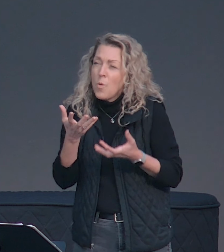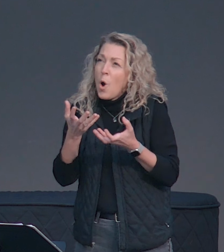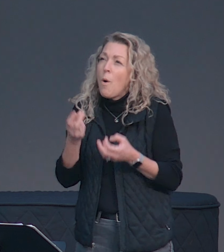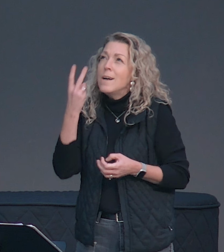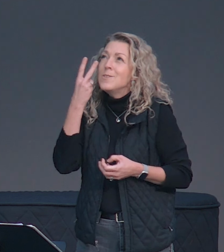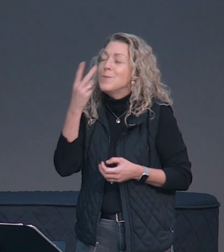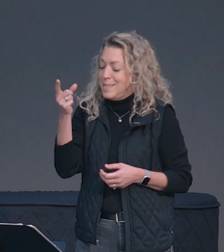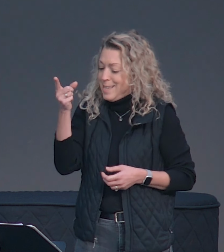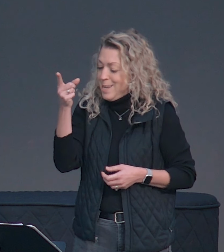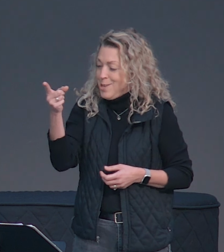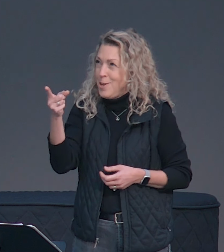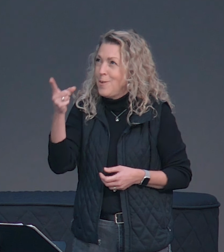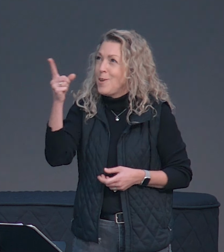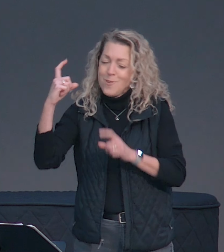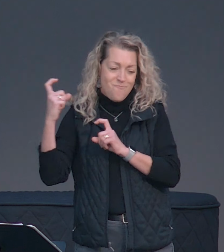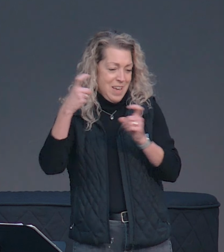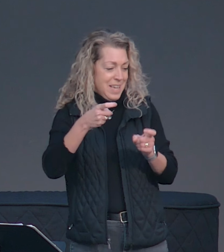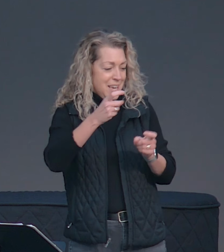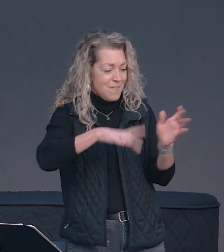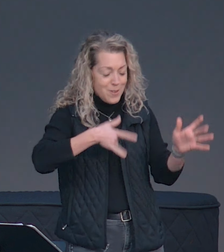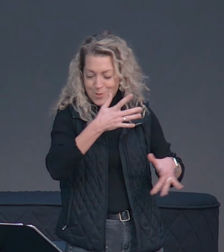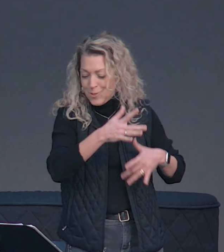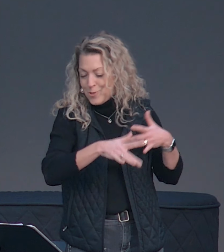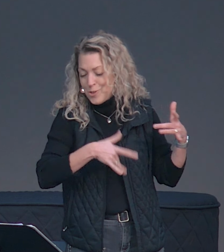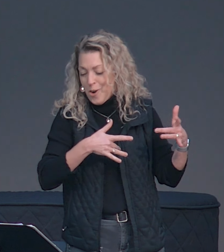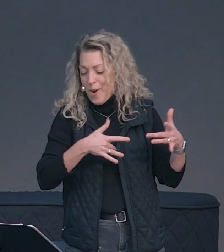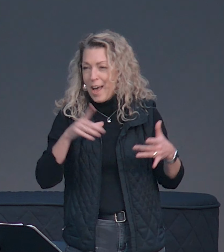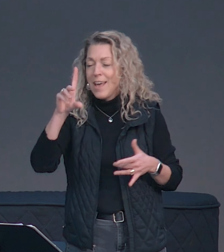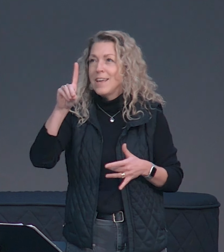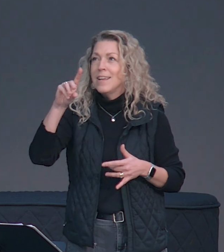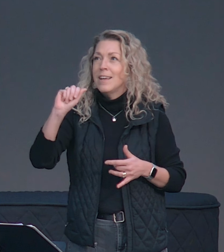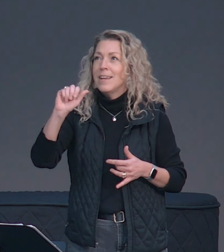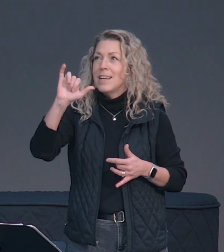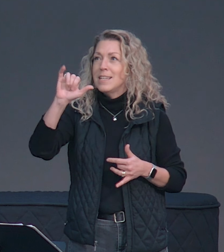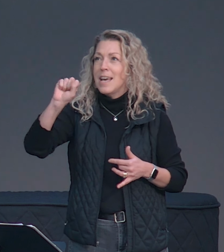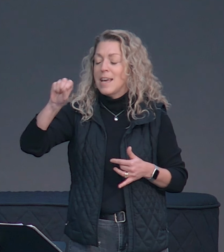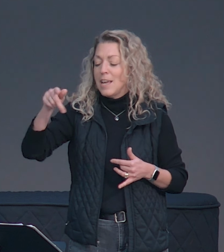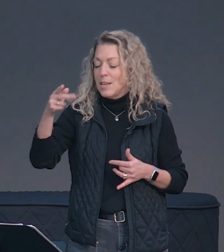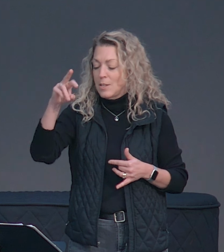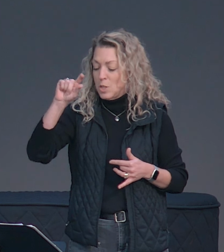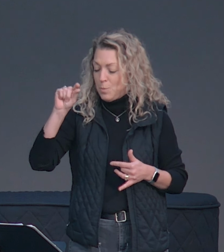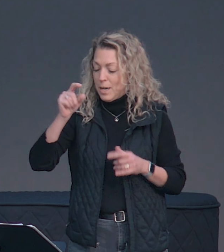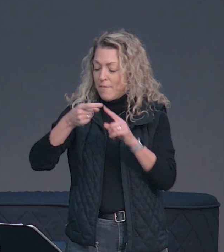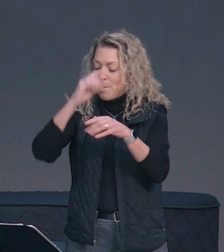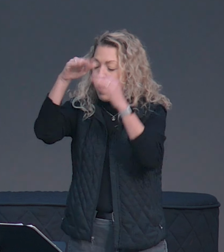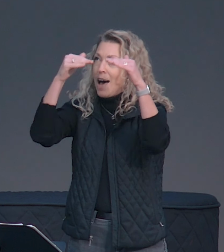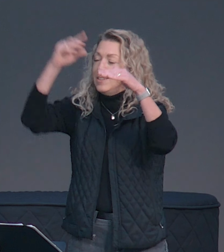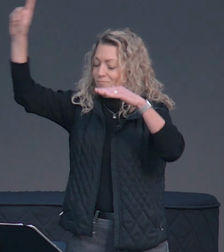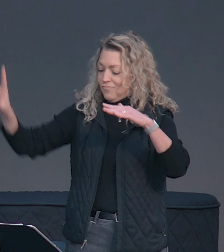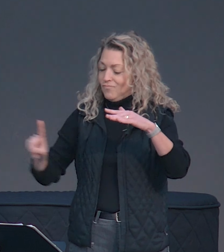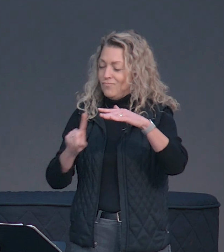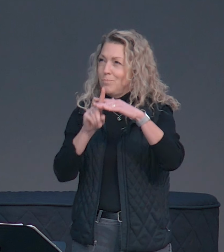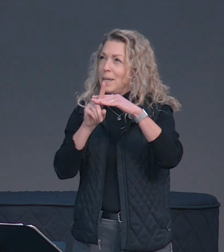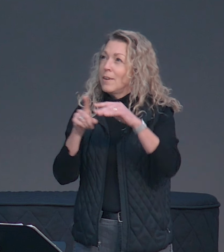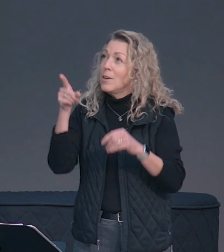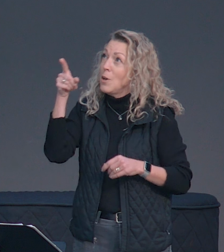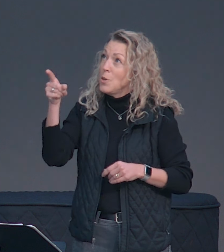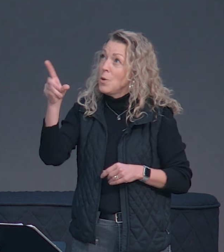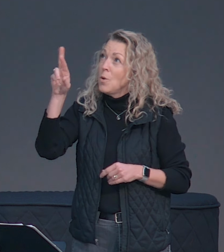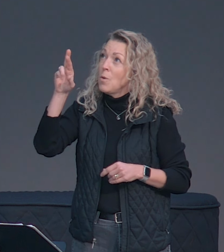those who are long to see thee Dayspring from on high a dream